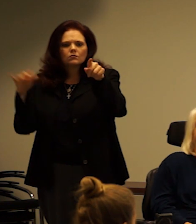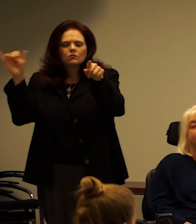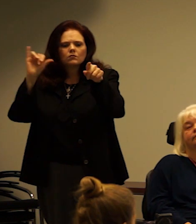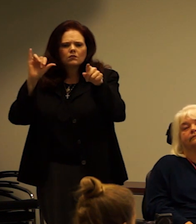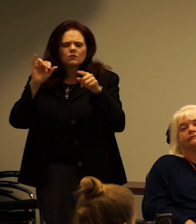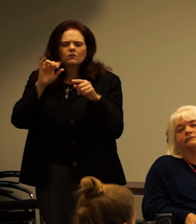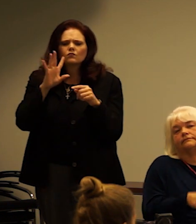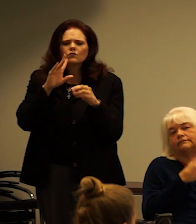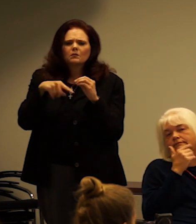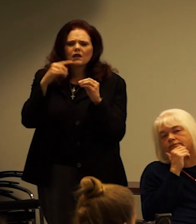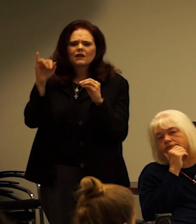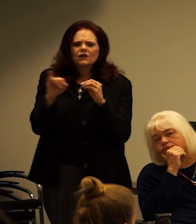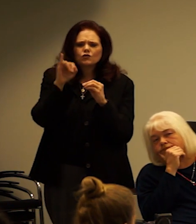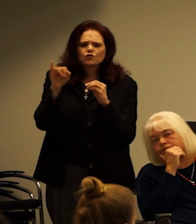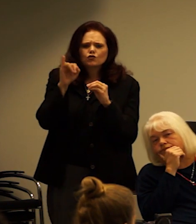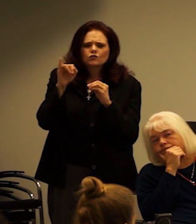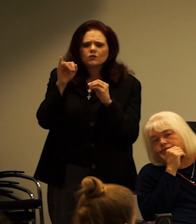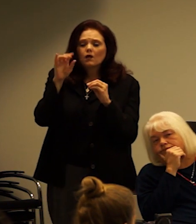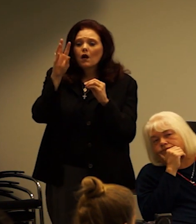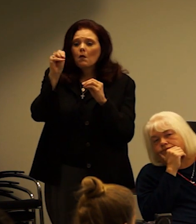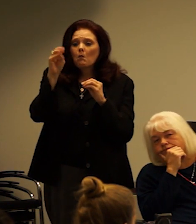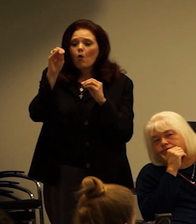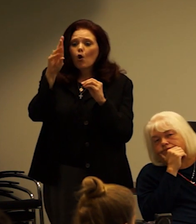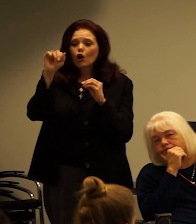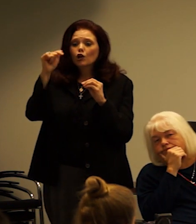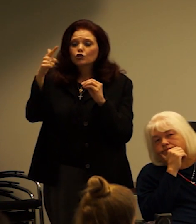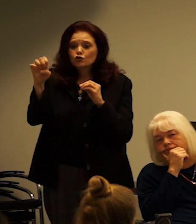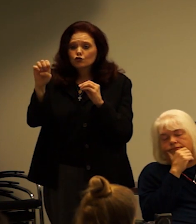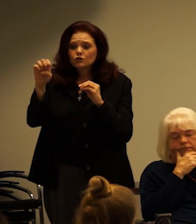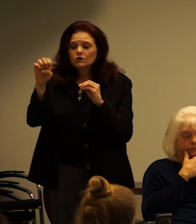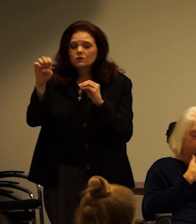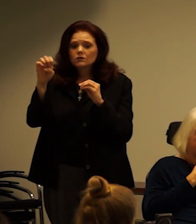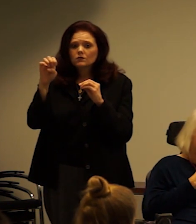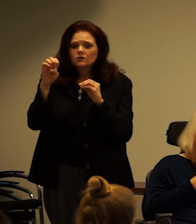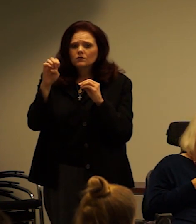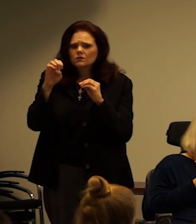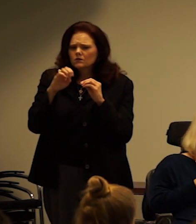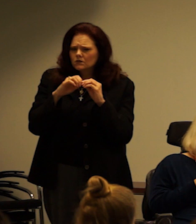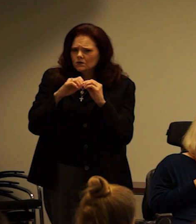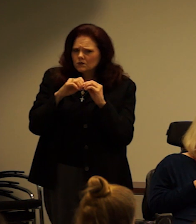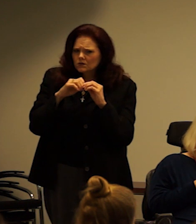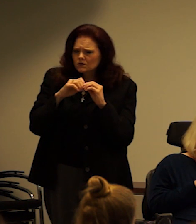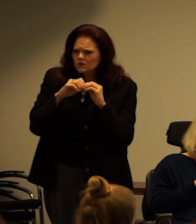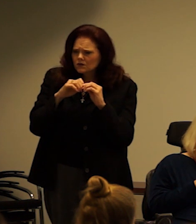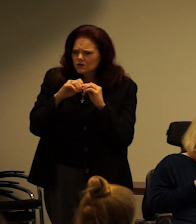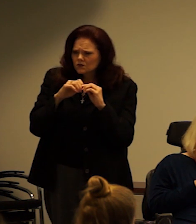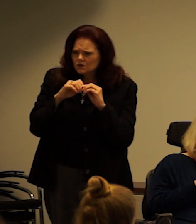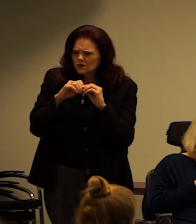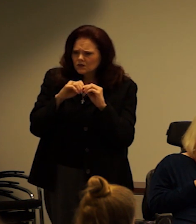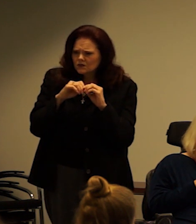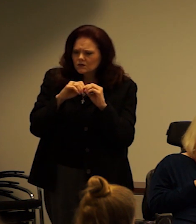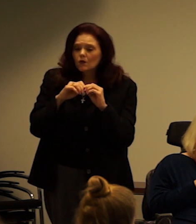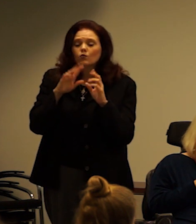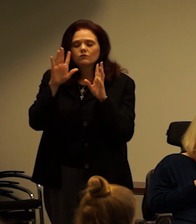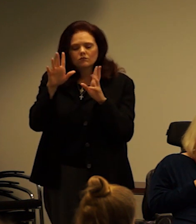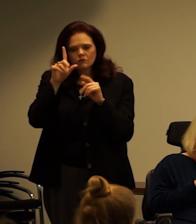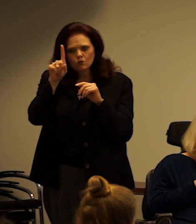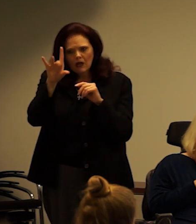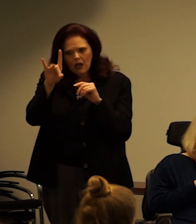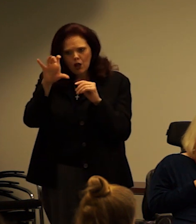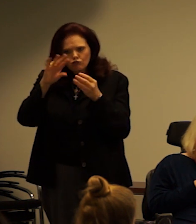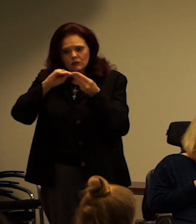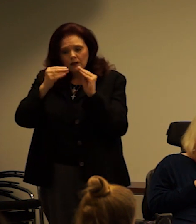talking about the insurance, the mortgage, you need to have the 1-800 number, because if you get behind on your paying